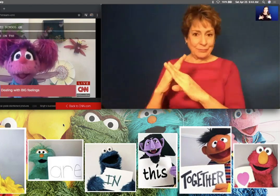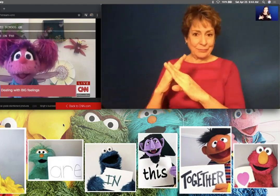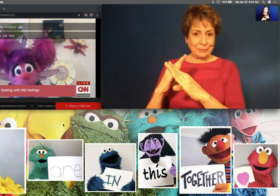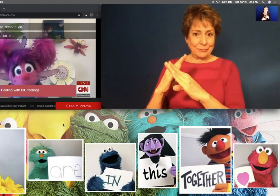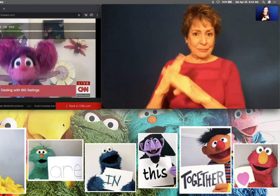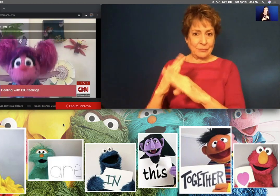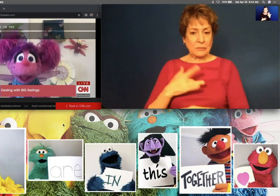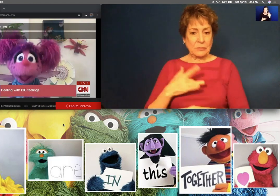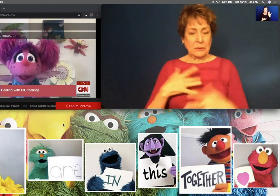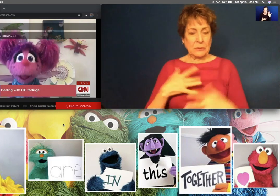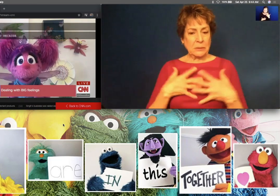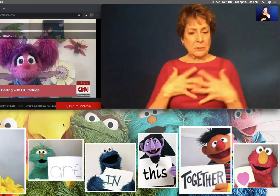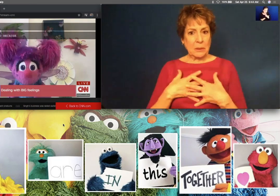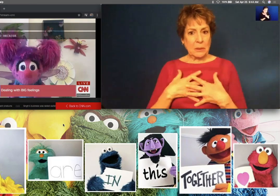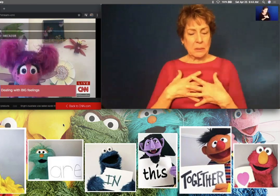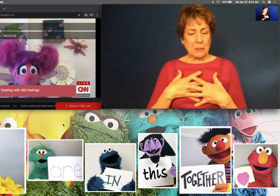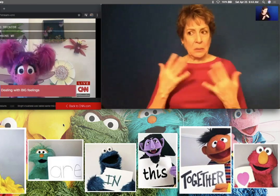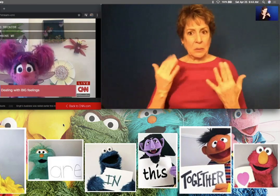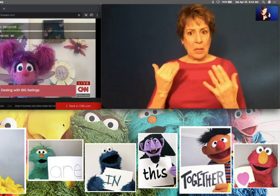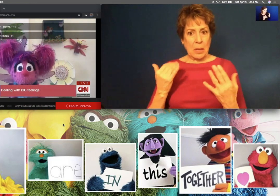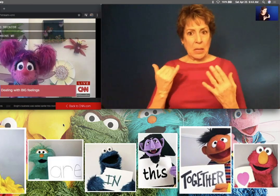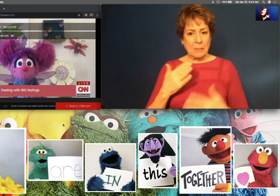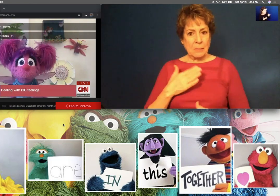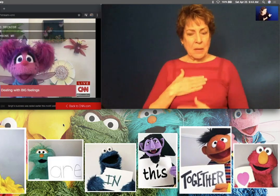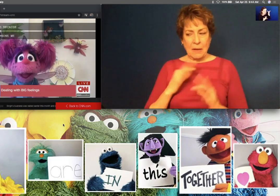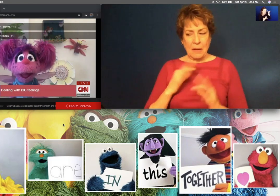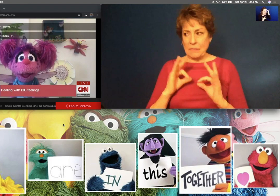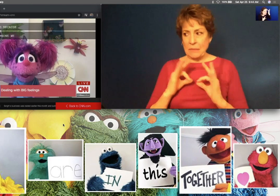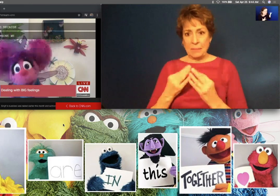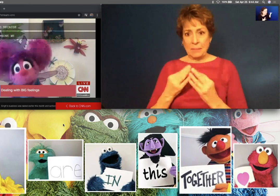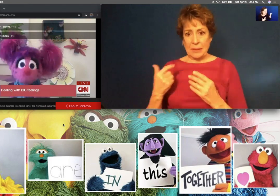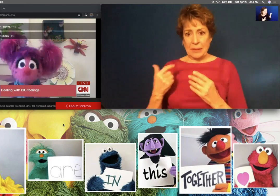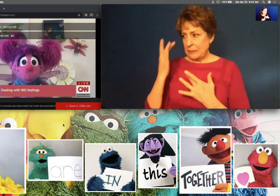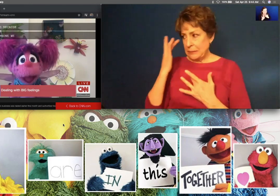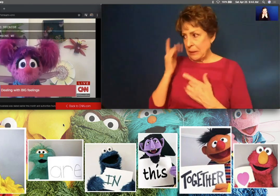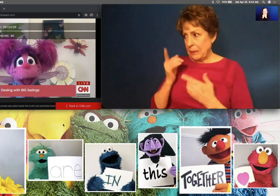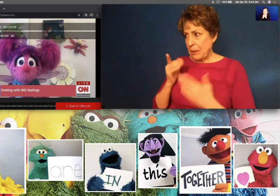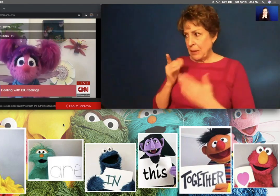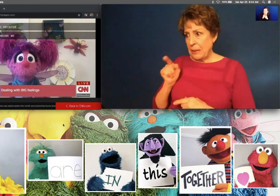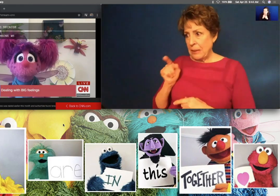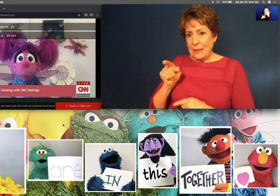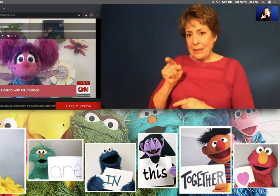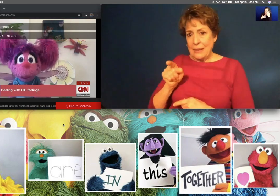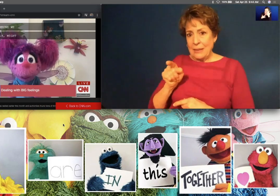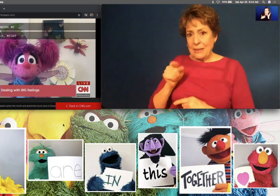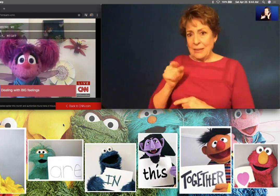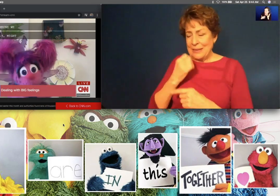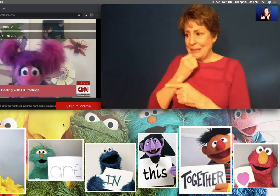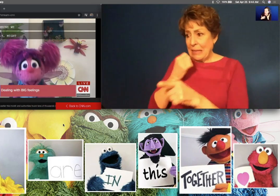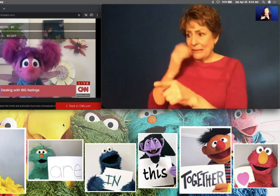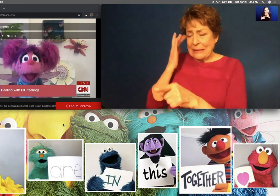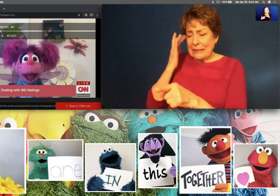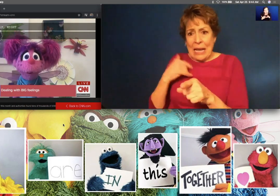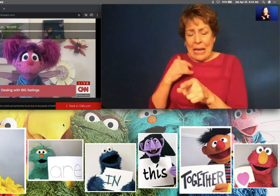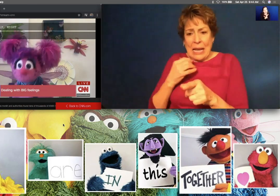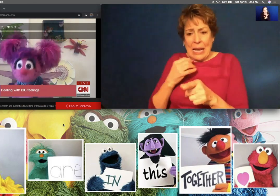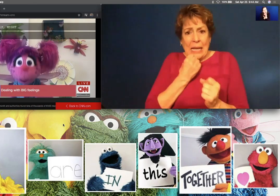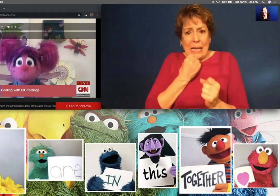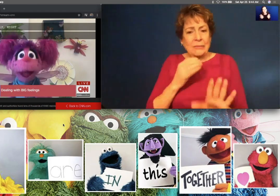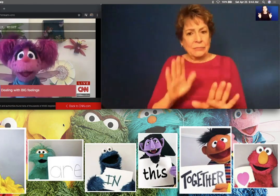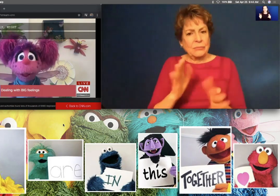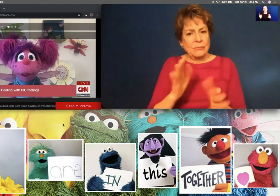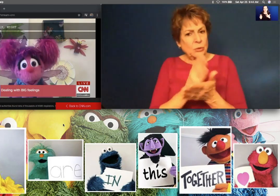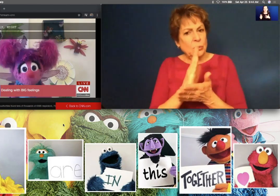playground. Or maybe we're scared because we're afraid that someone we love or in our family might get